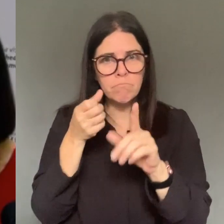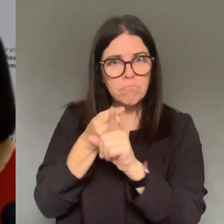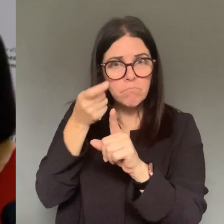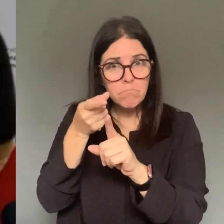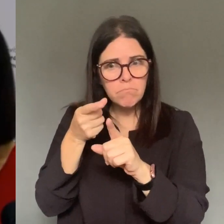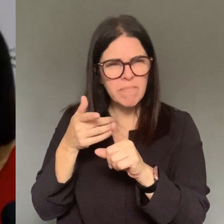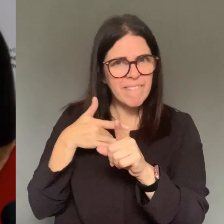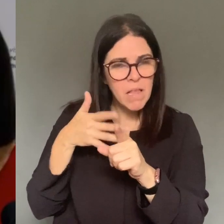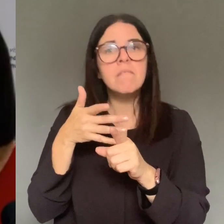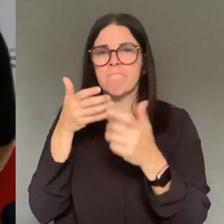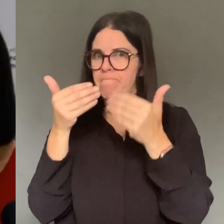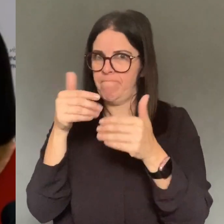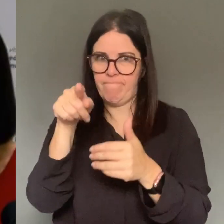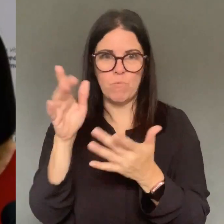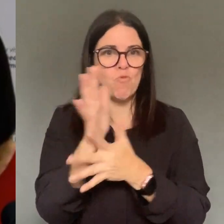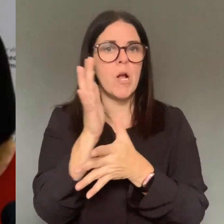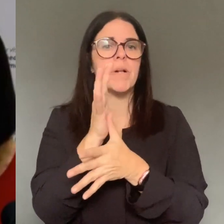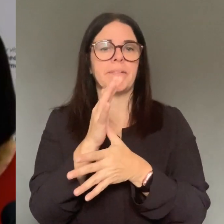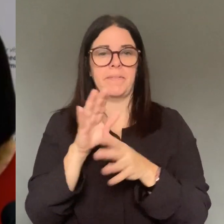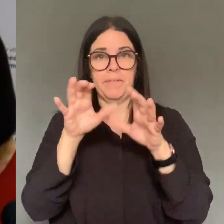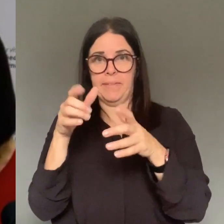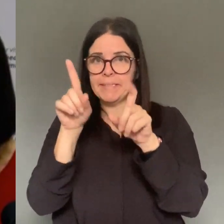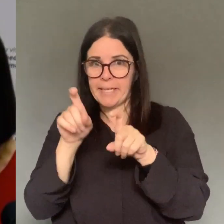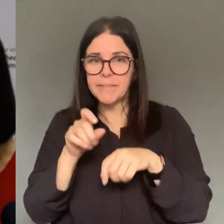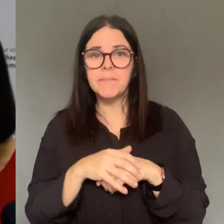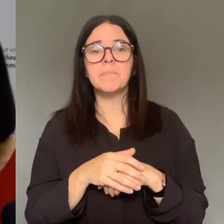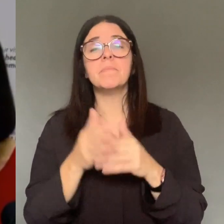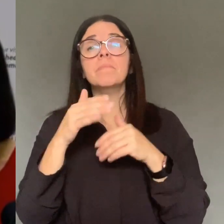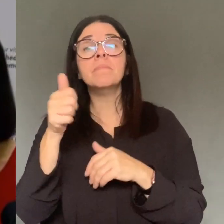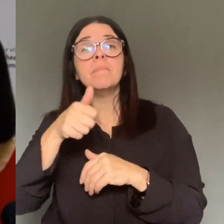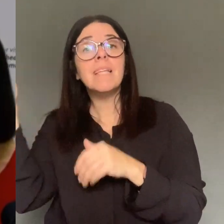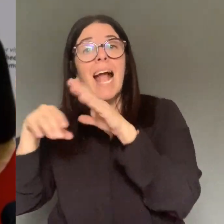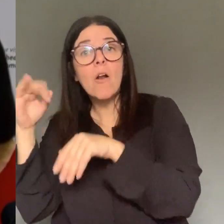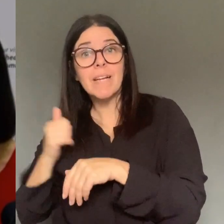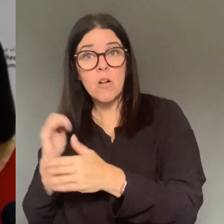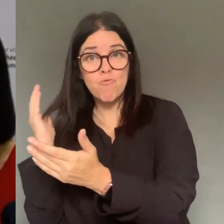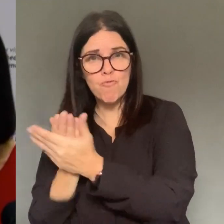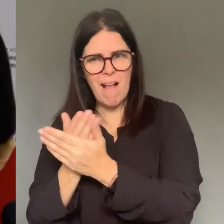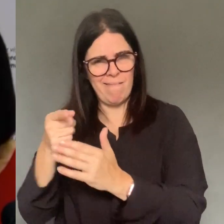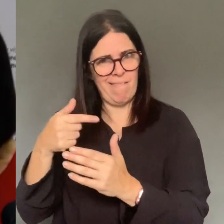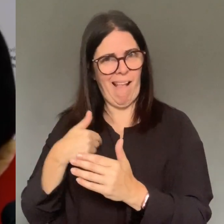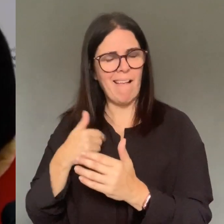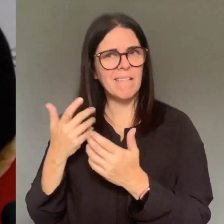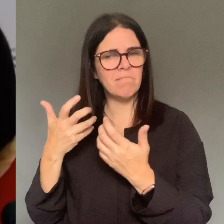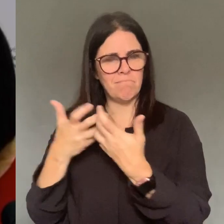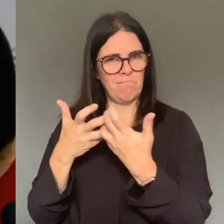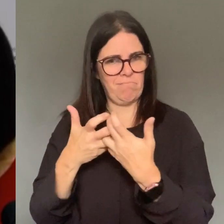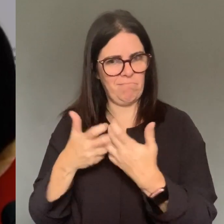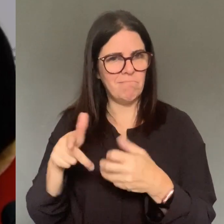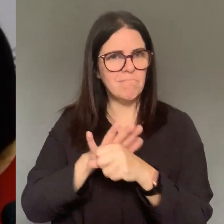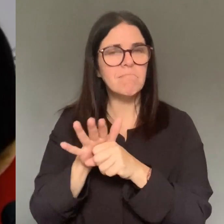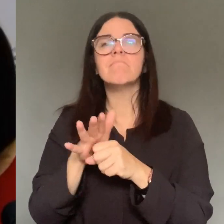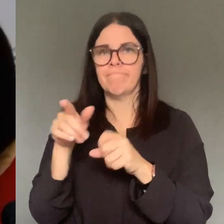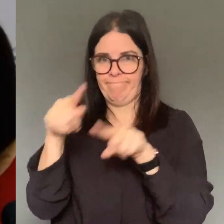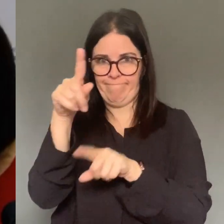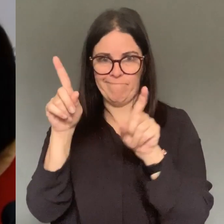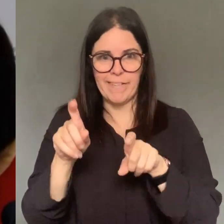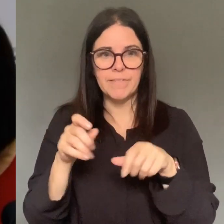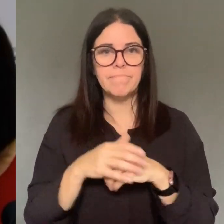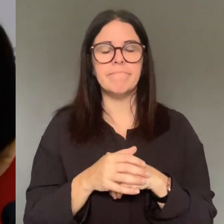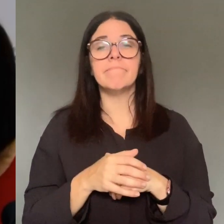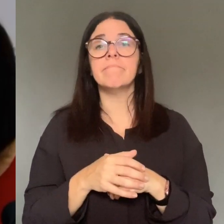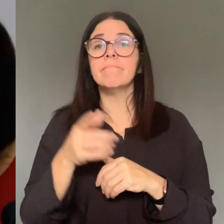responders, including firefighters, police, EMS, and also individuals referred for testing by our health unit. Please